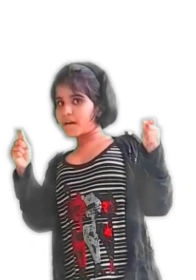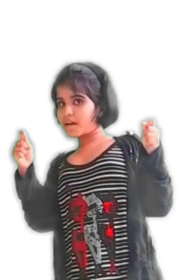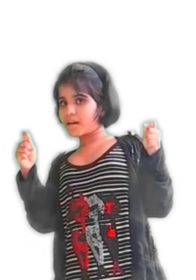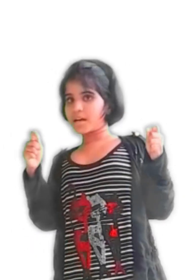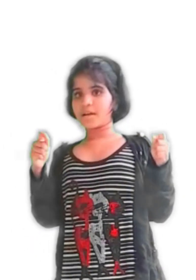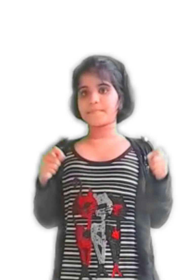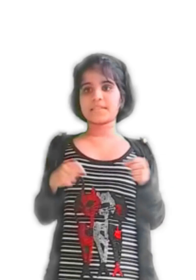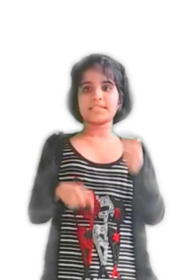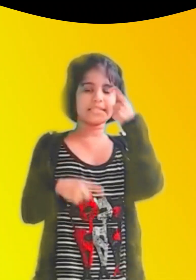Zip.